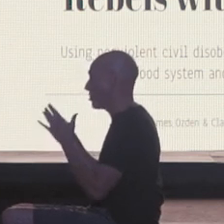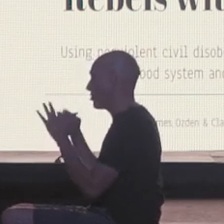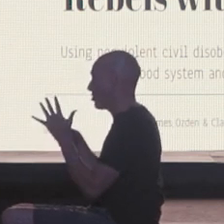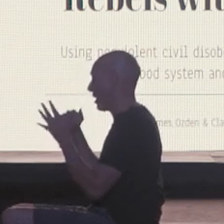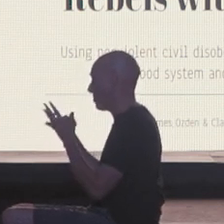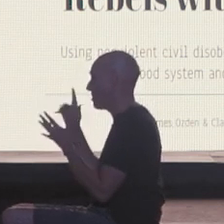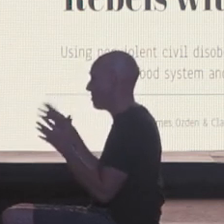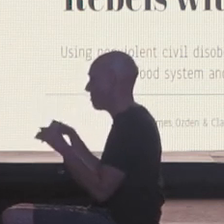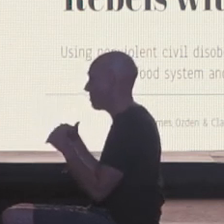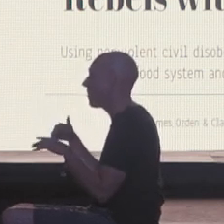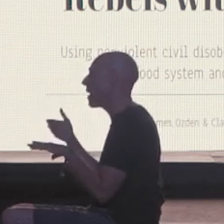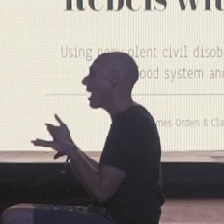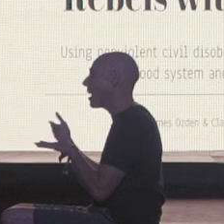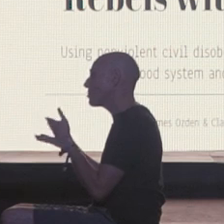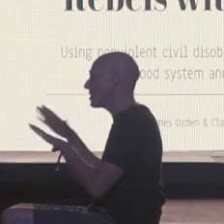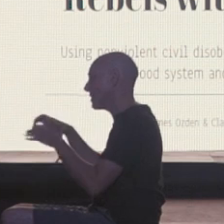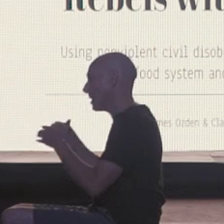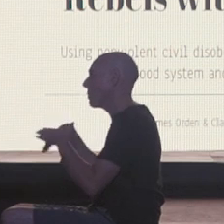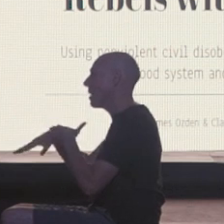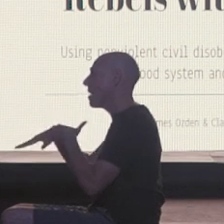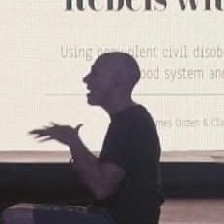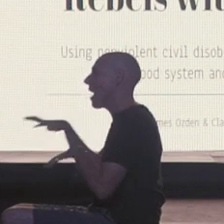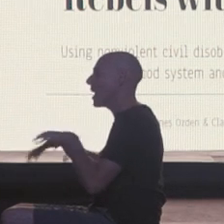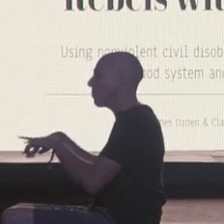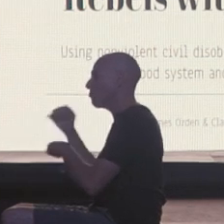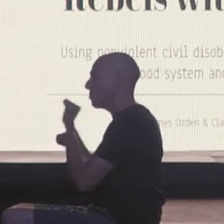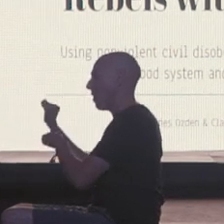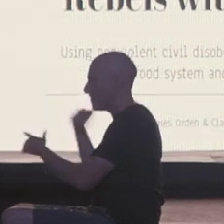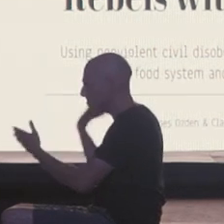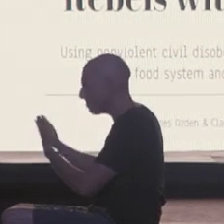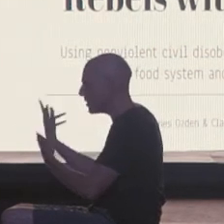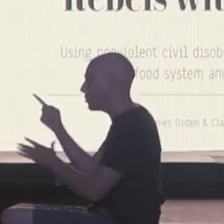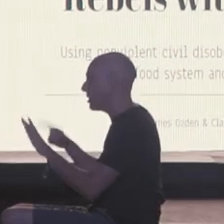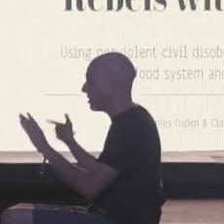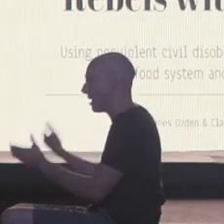involved in the actions team in Animal Rebellion for about 2 years now.